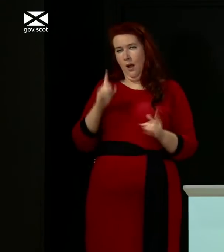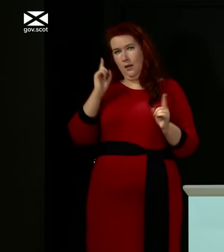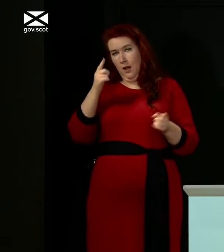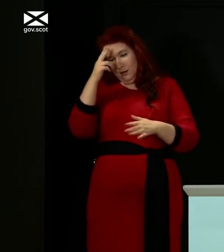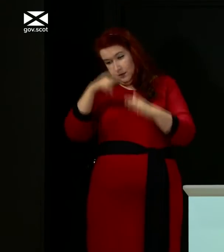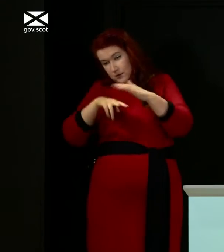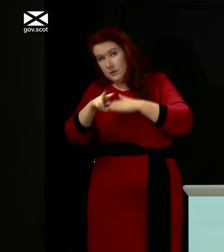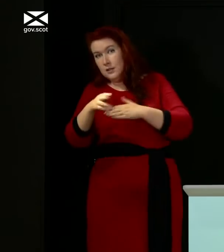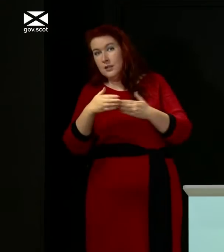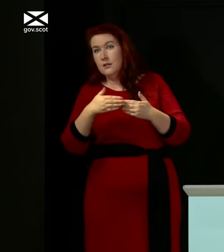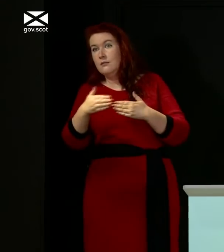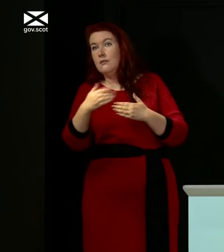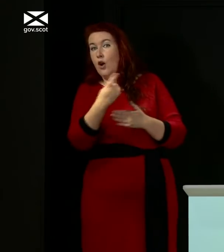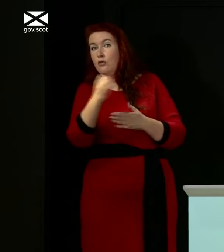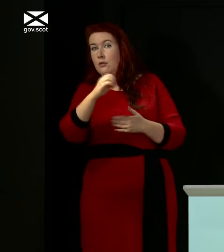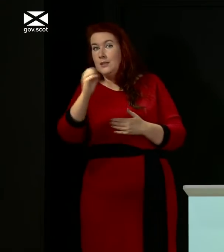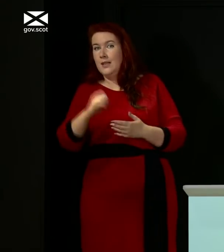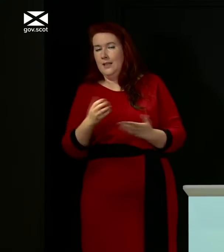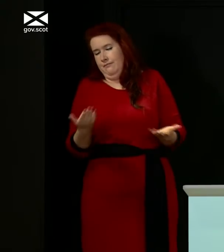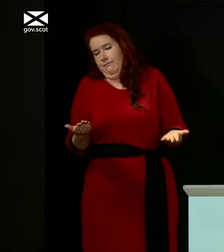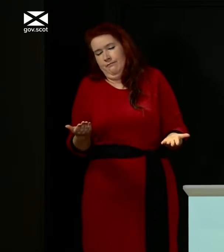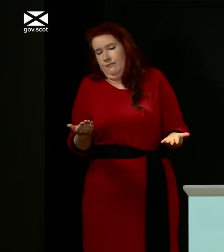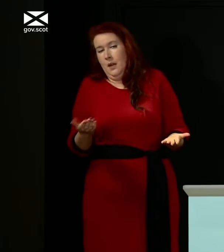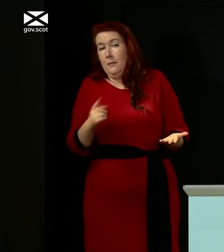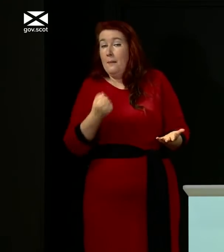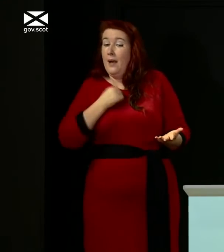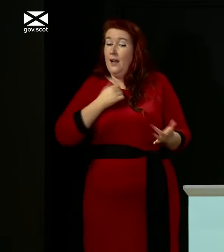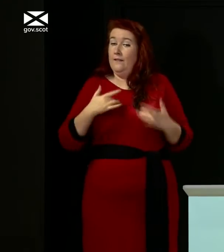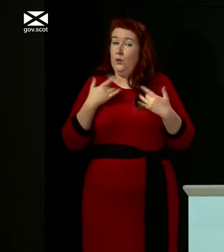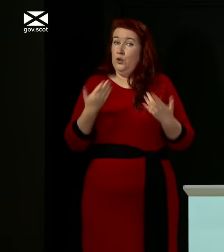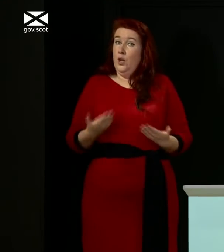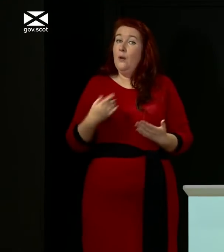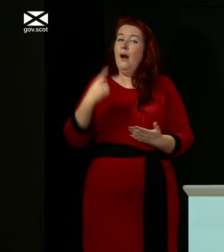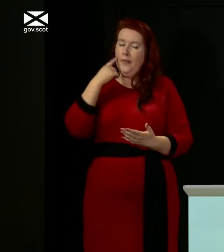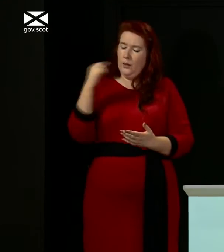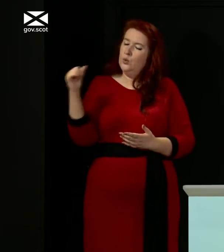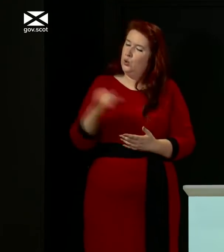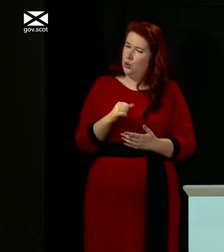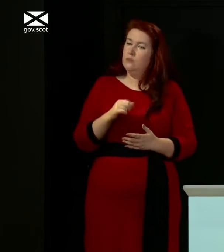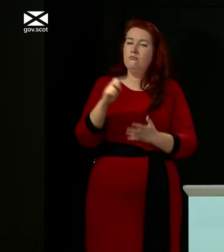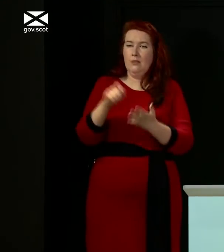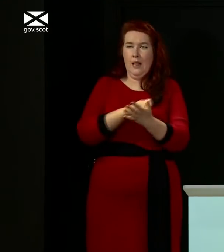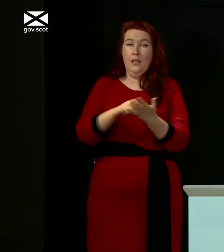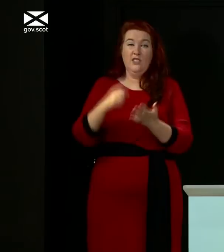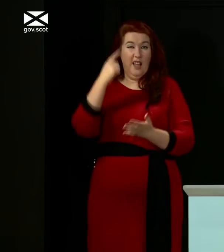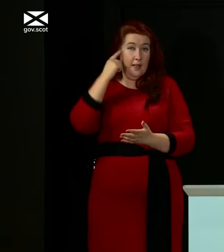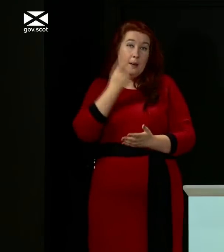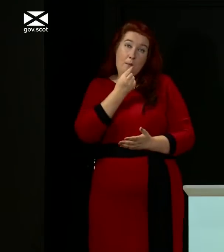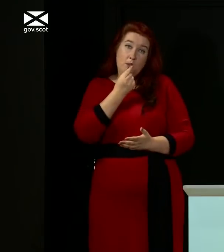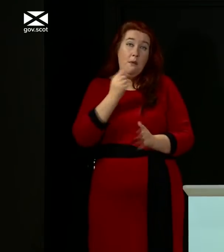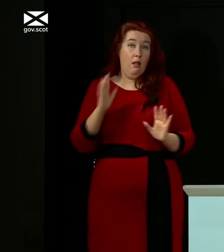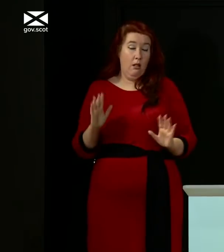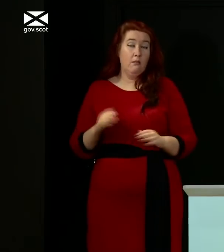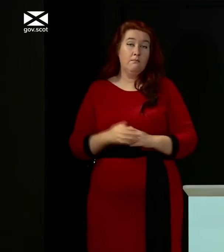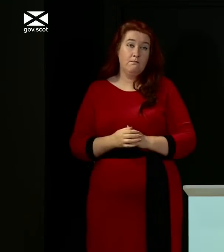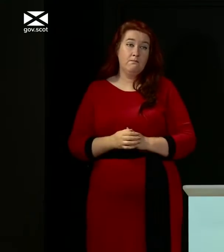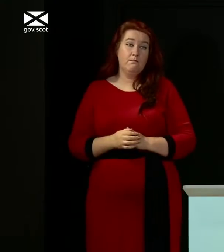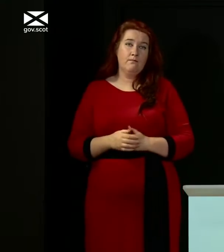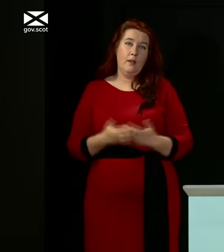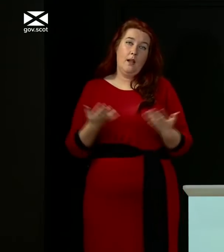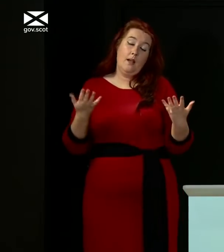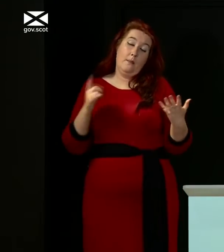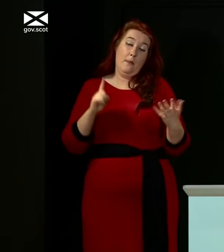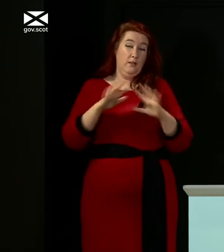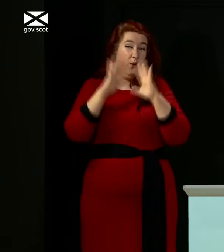with 100% clarity, but that's my view right now, and I think that should be possible to do. But we're in a